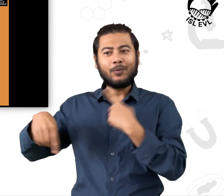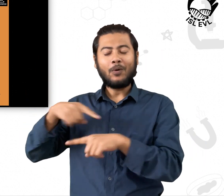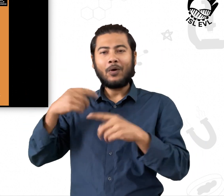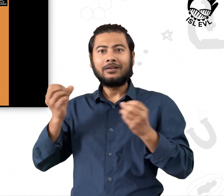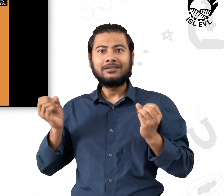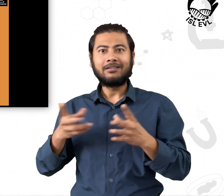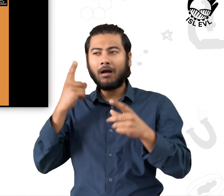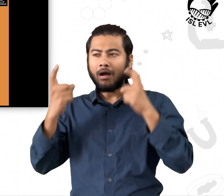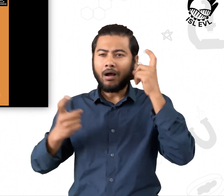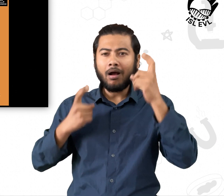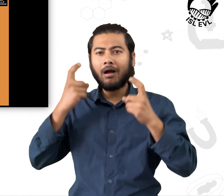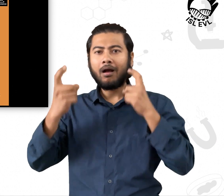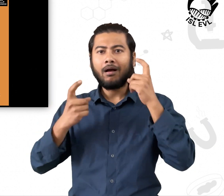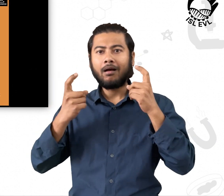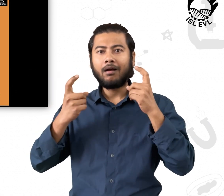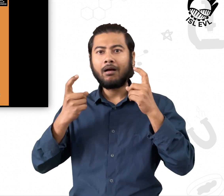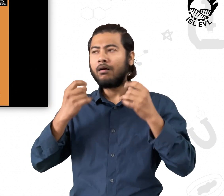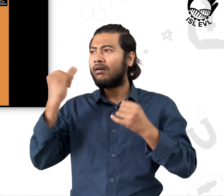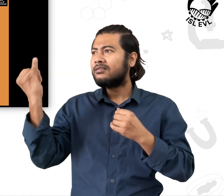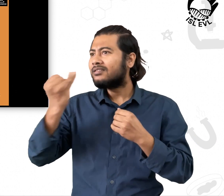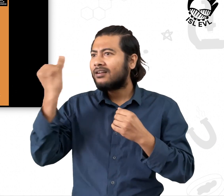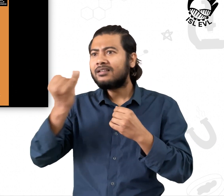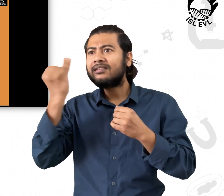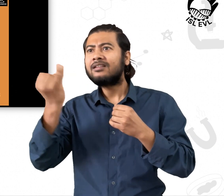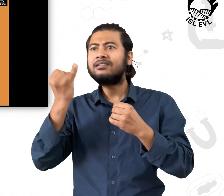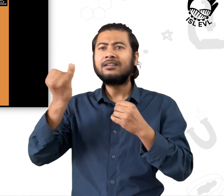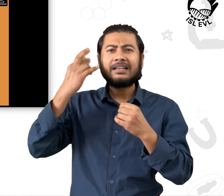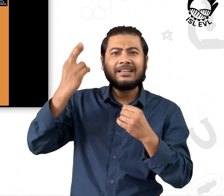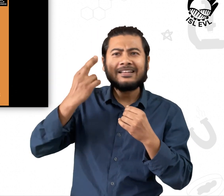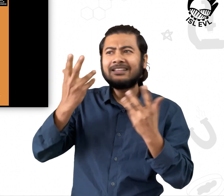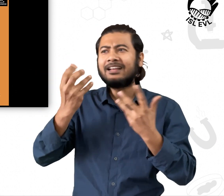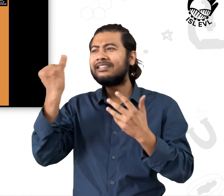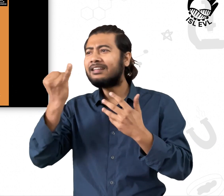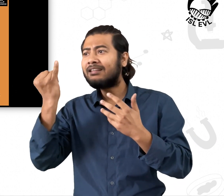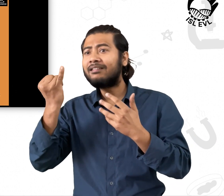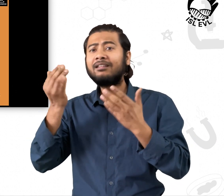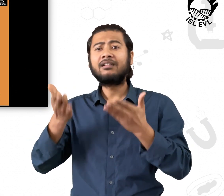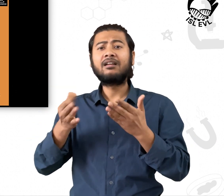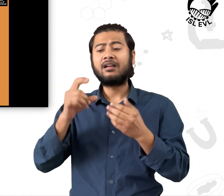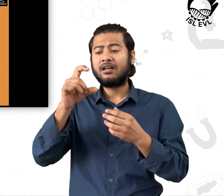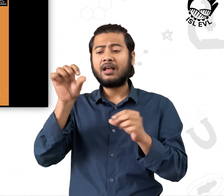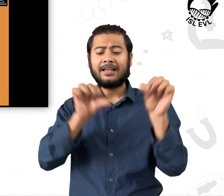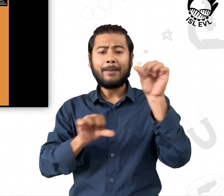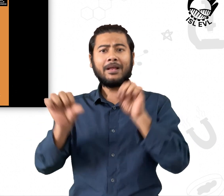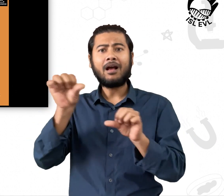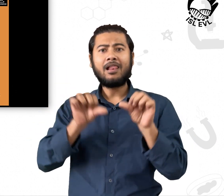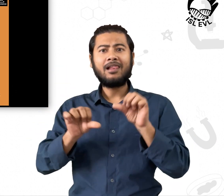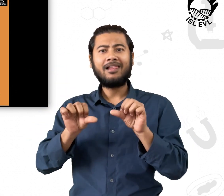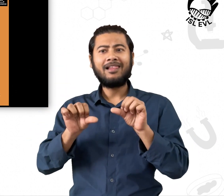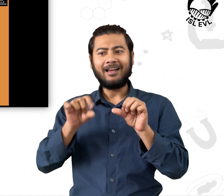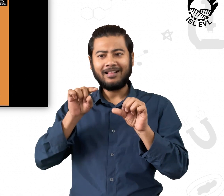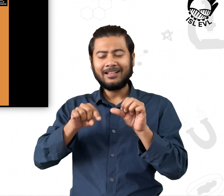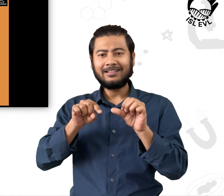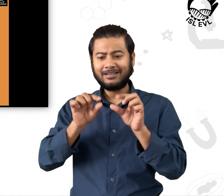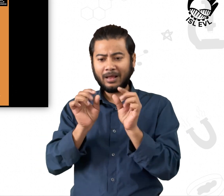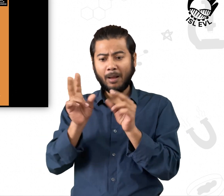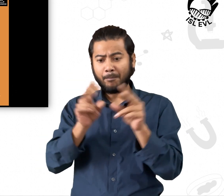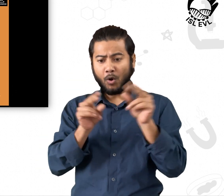While exploring the reasons why, they find out that a chemical produced by a specific bacteria is